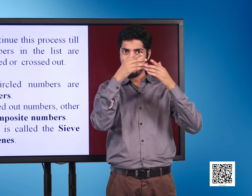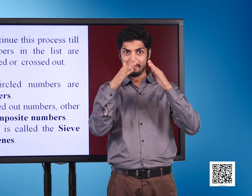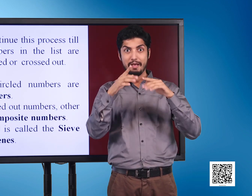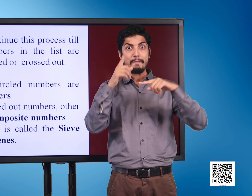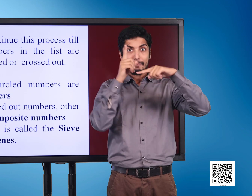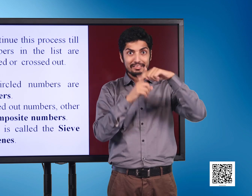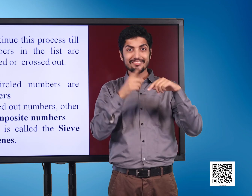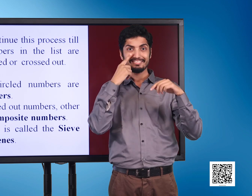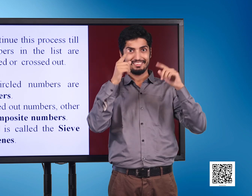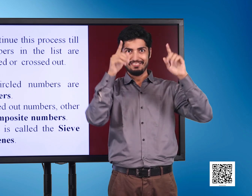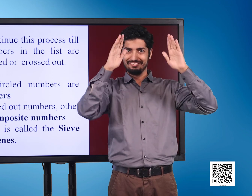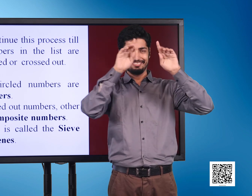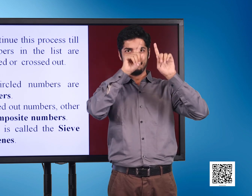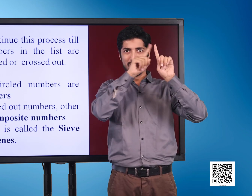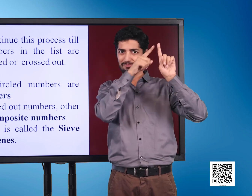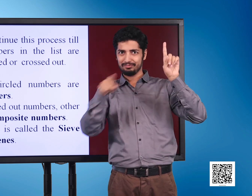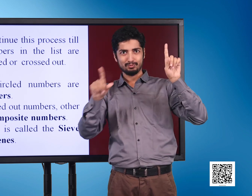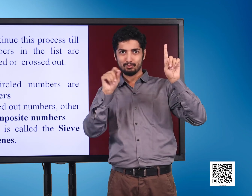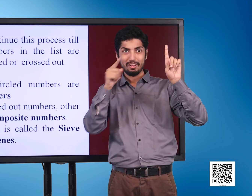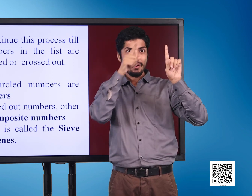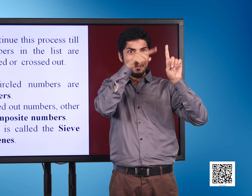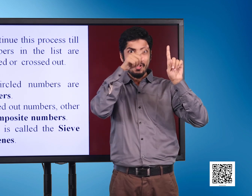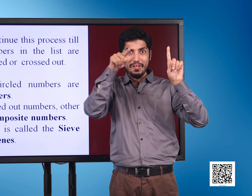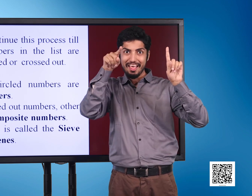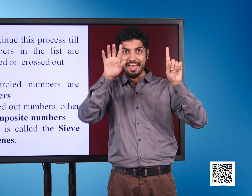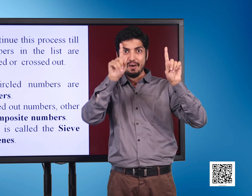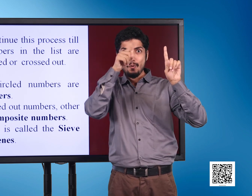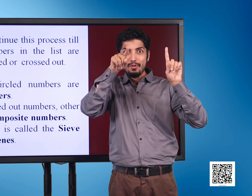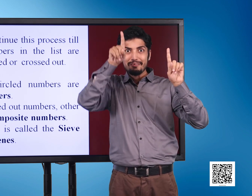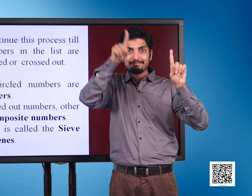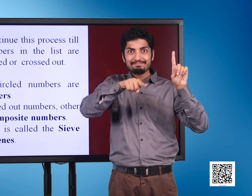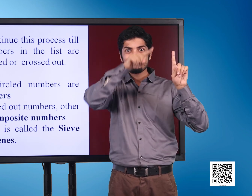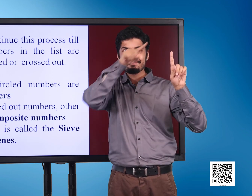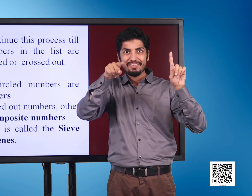All the crossed out numbers other than 1 are composite numbers.